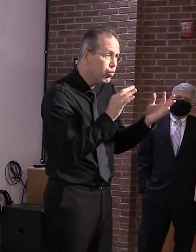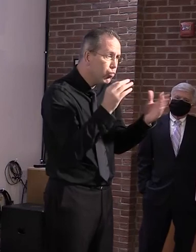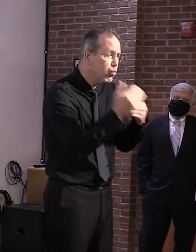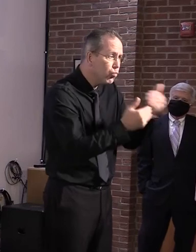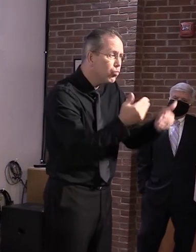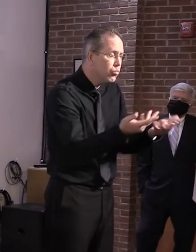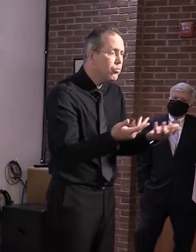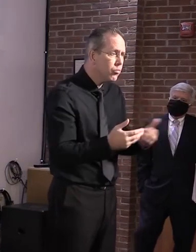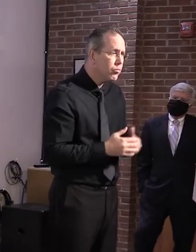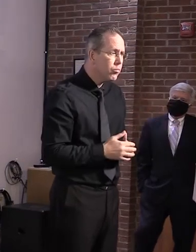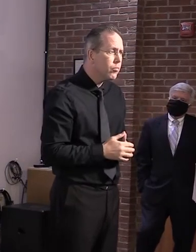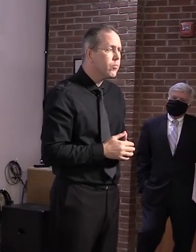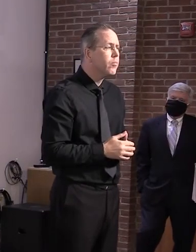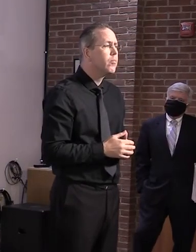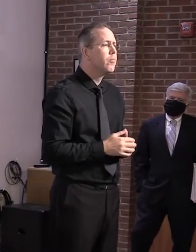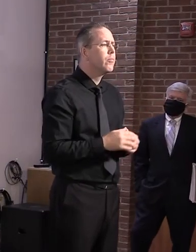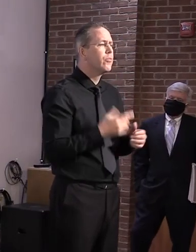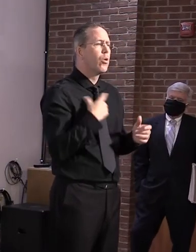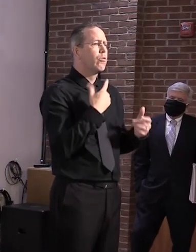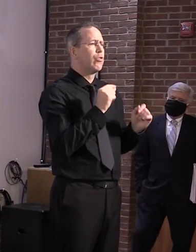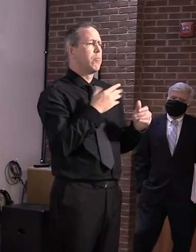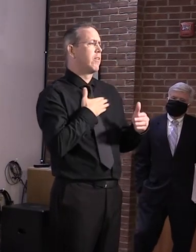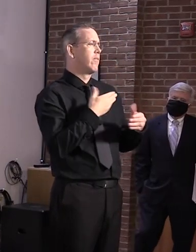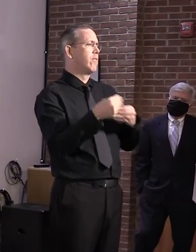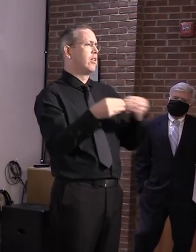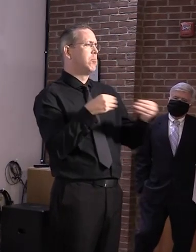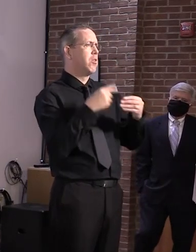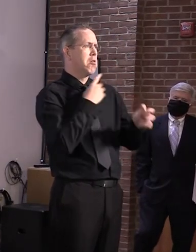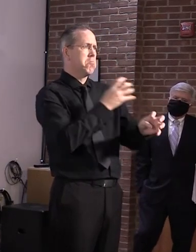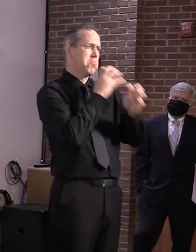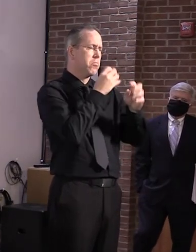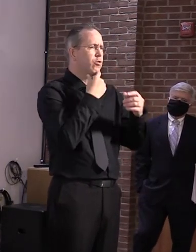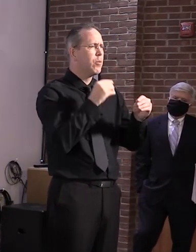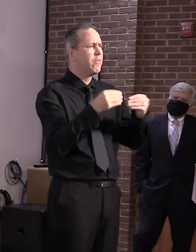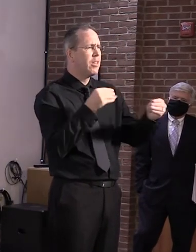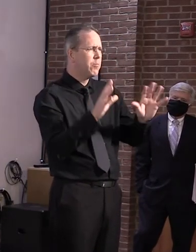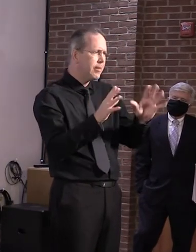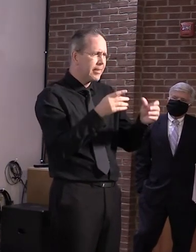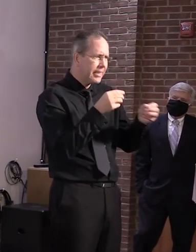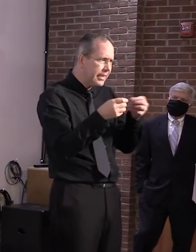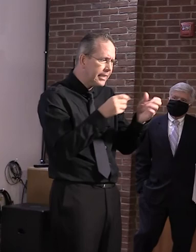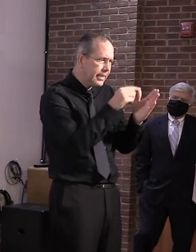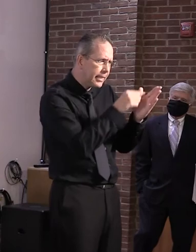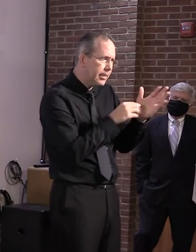point it's all about flexibility and handling the uncertainty of the situation that we're facing.